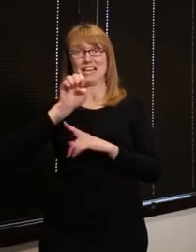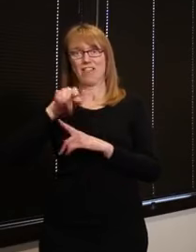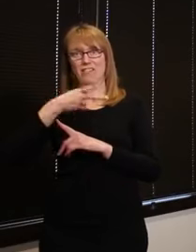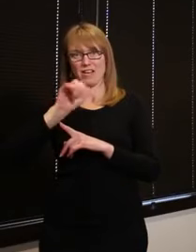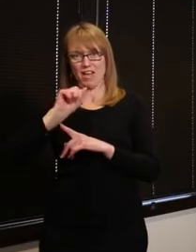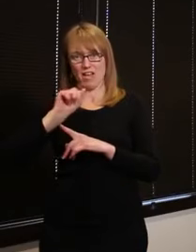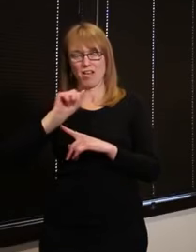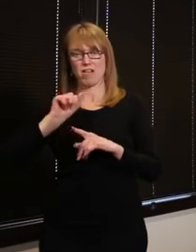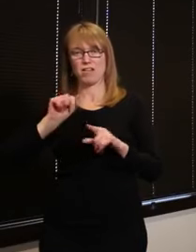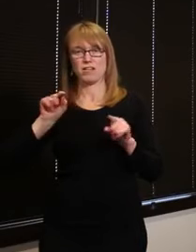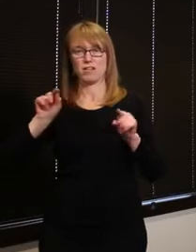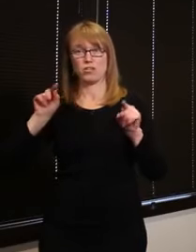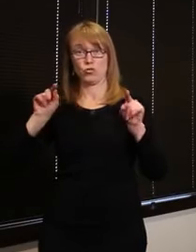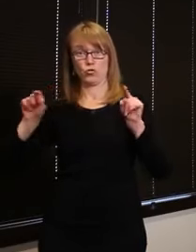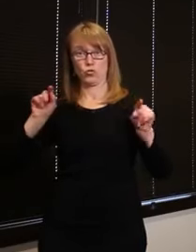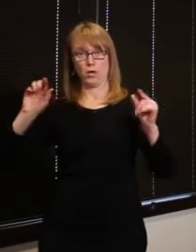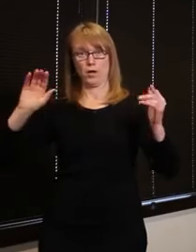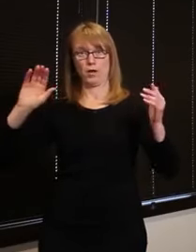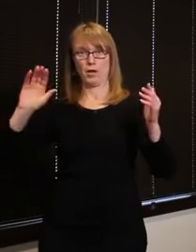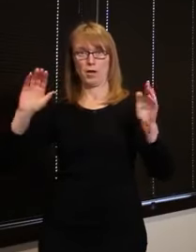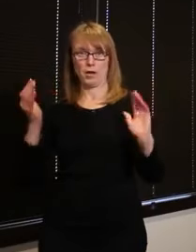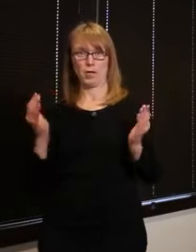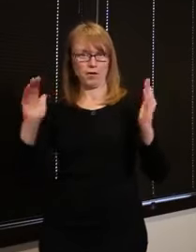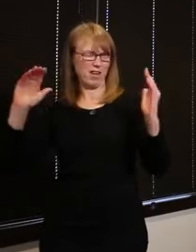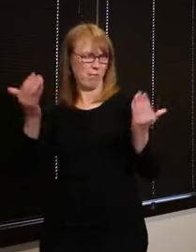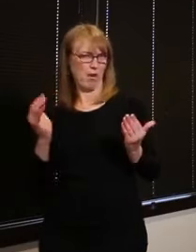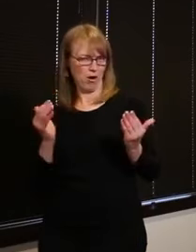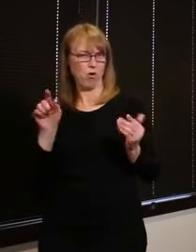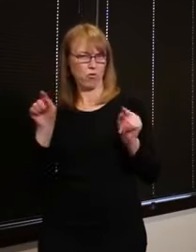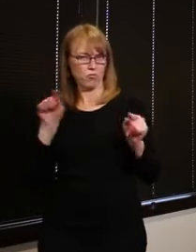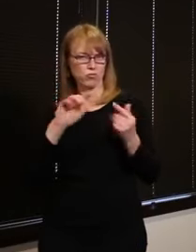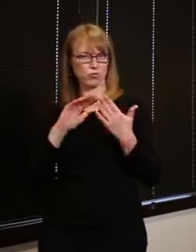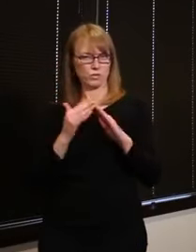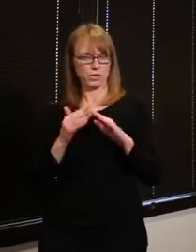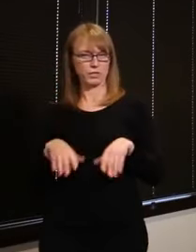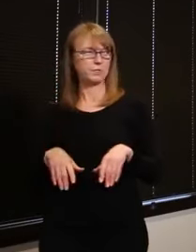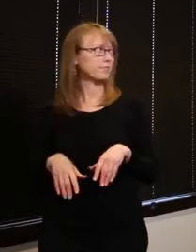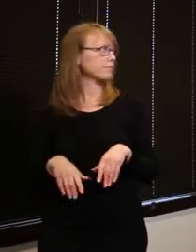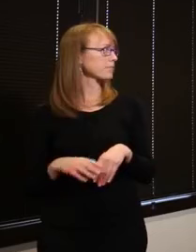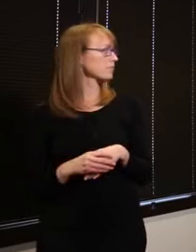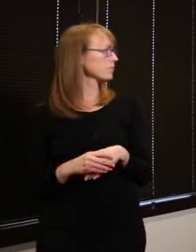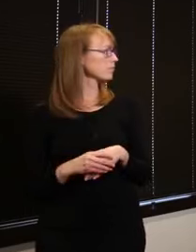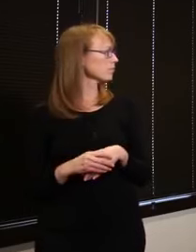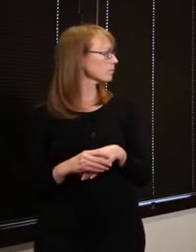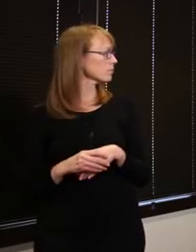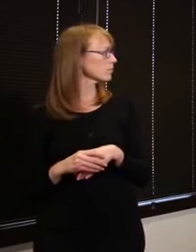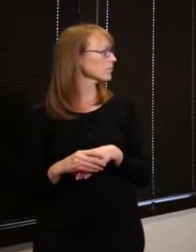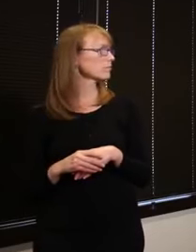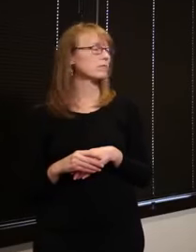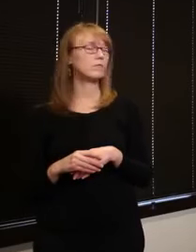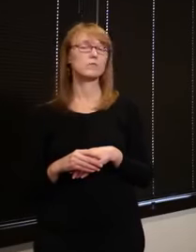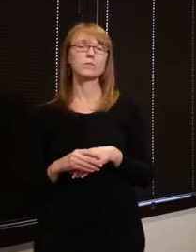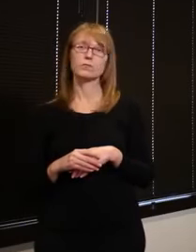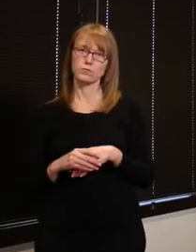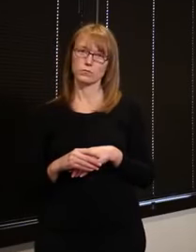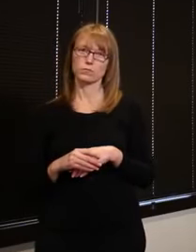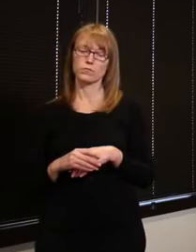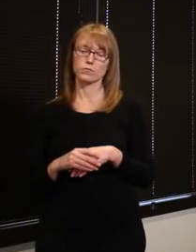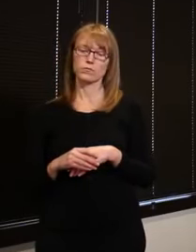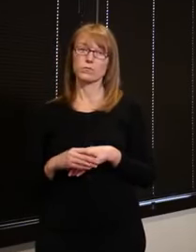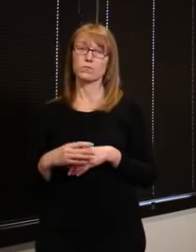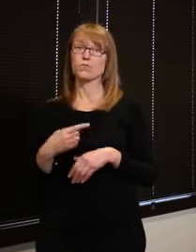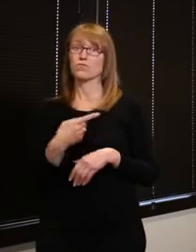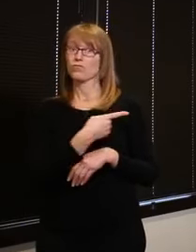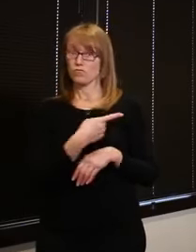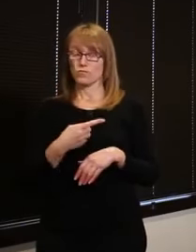these two curves here show what happens when you do very aggressive social distancing and shelter in